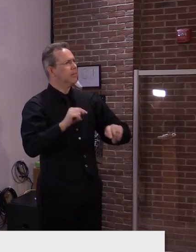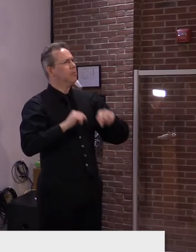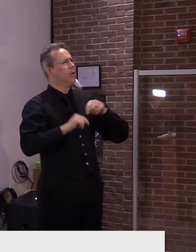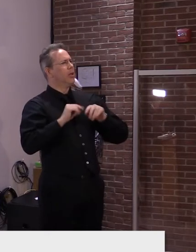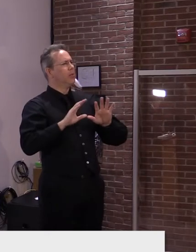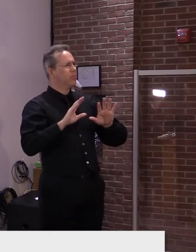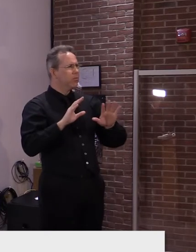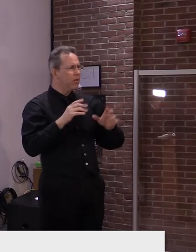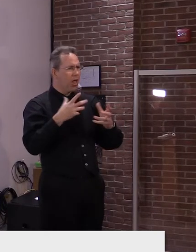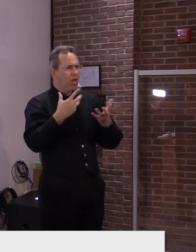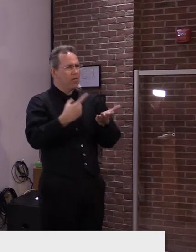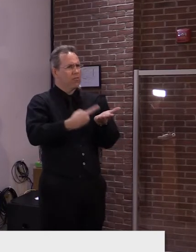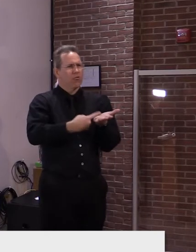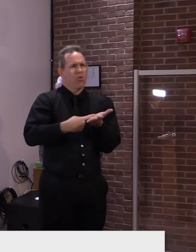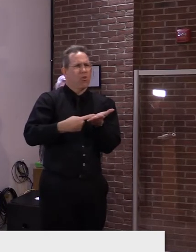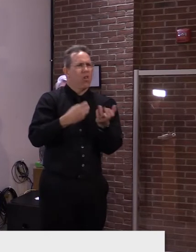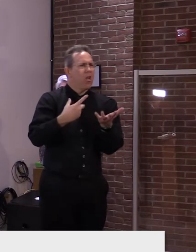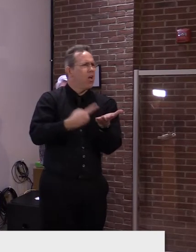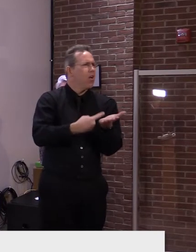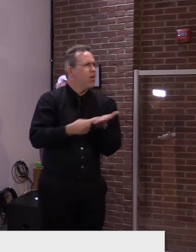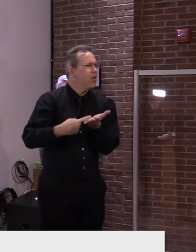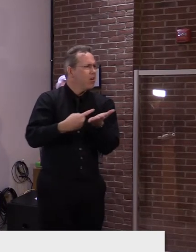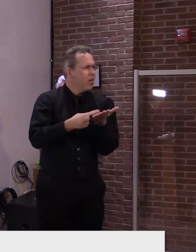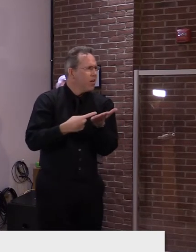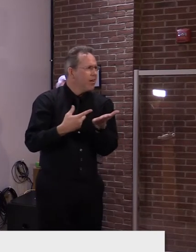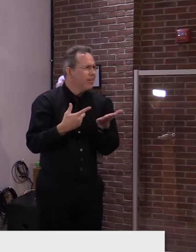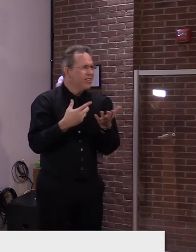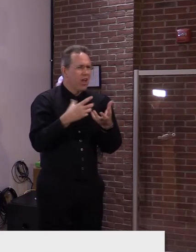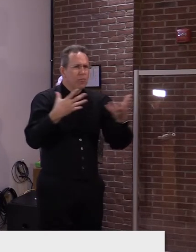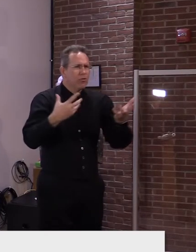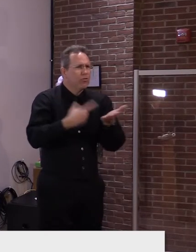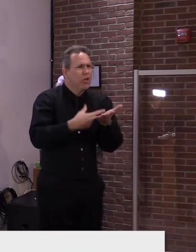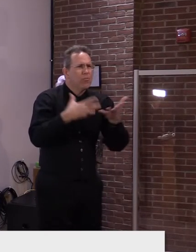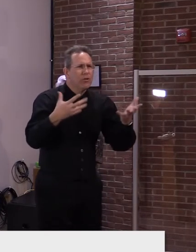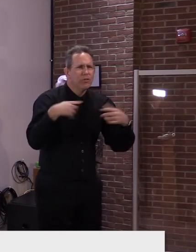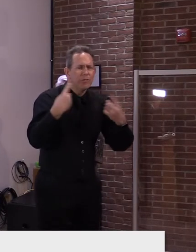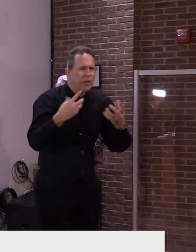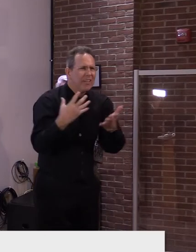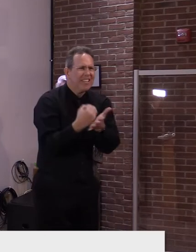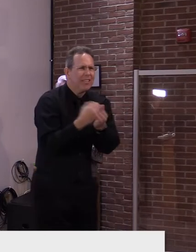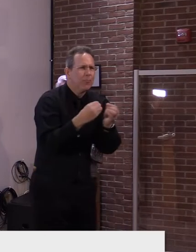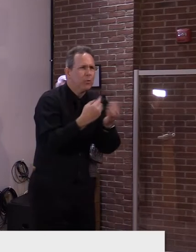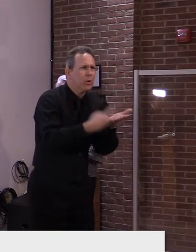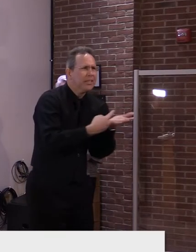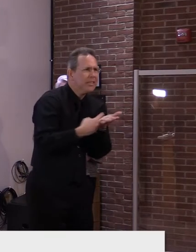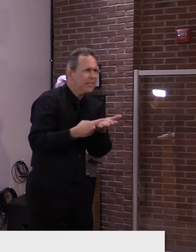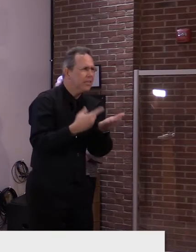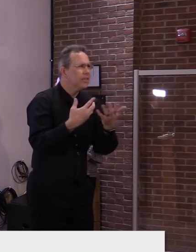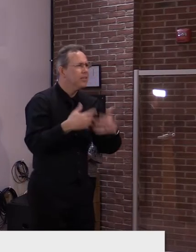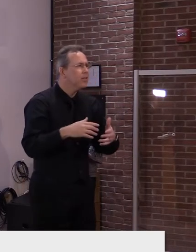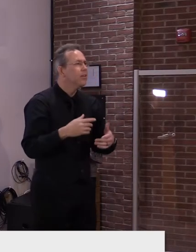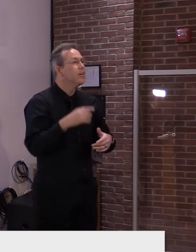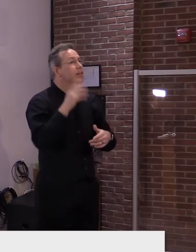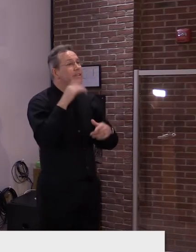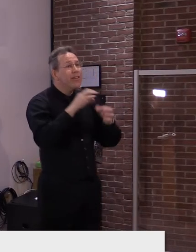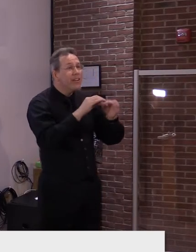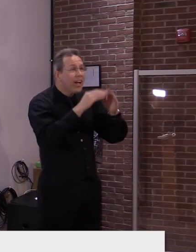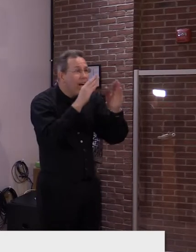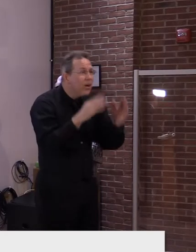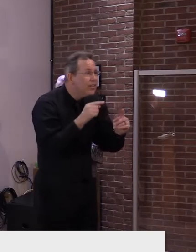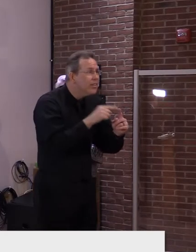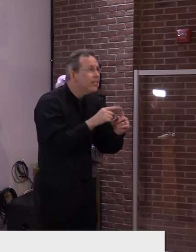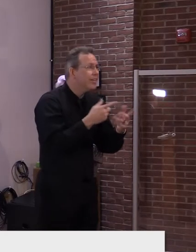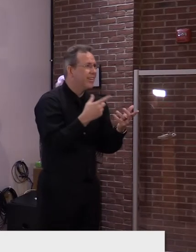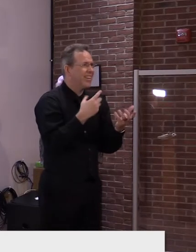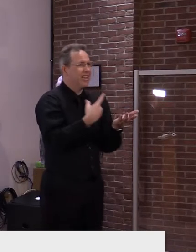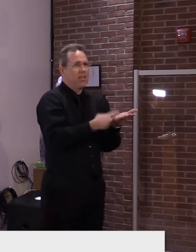slowdown after the big bill is passed out of House, where people are being more thoughtful about